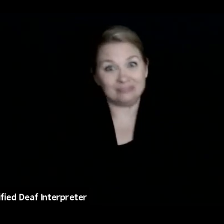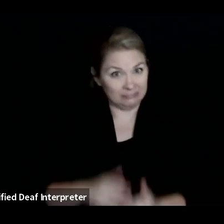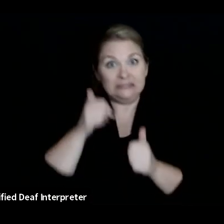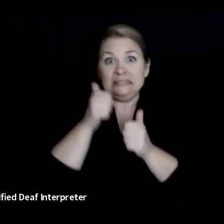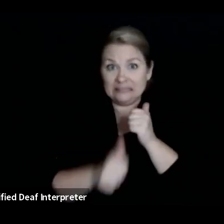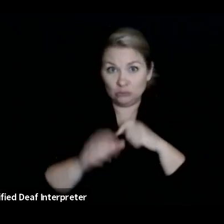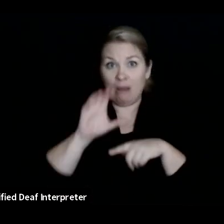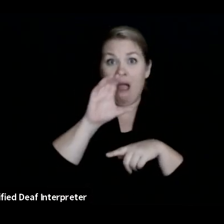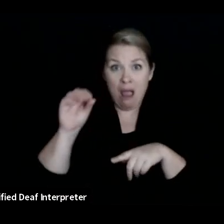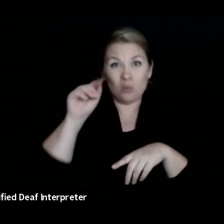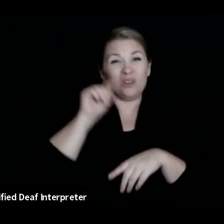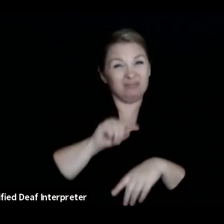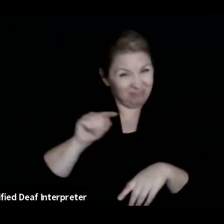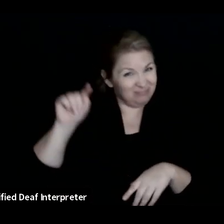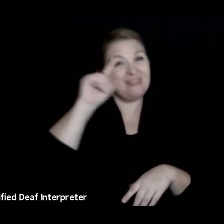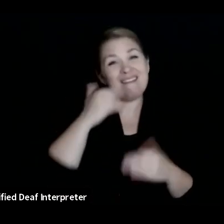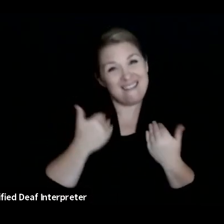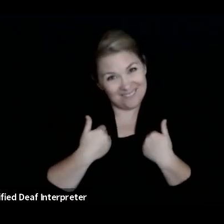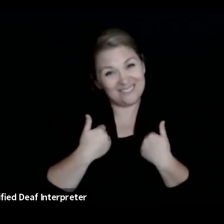Thank you.